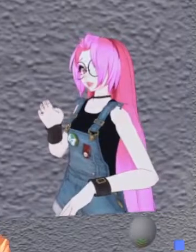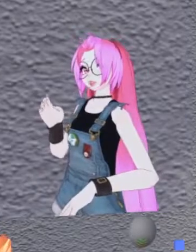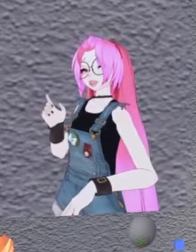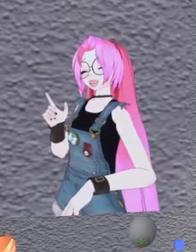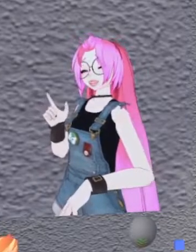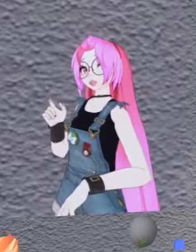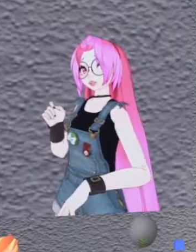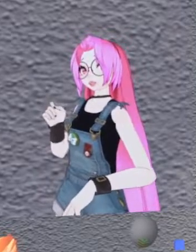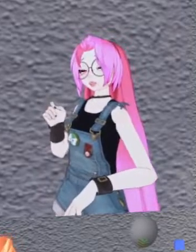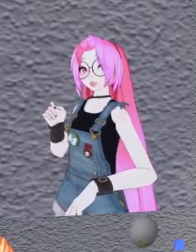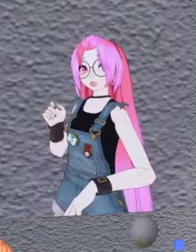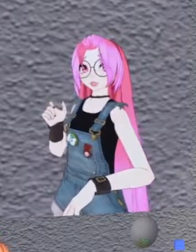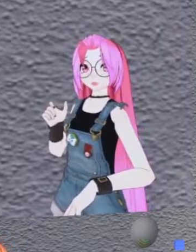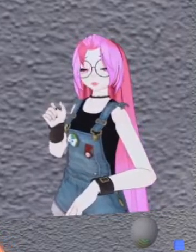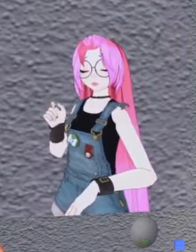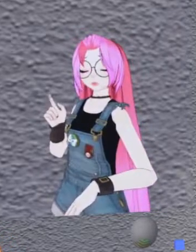Let me think of some other ones.